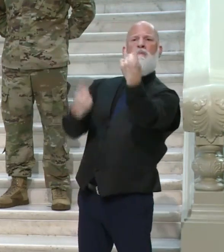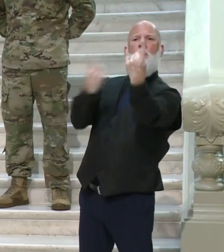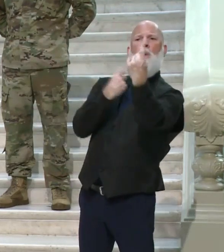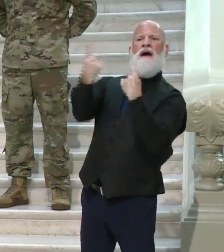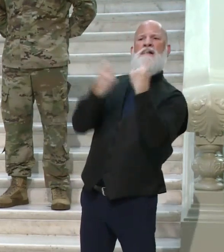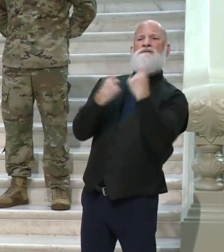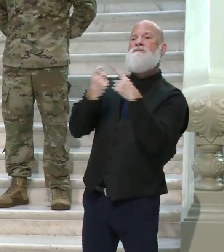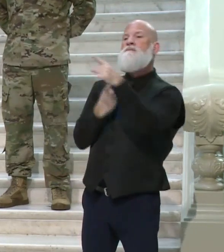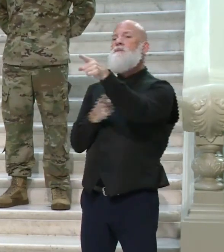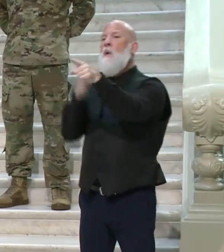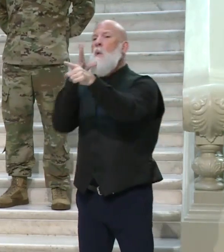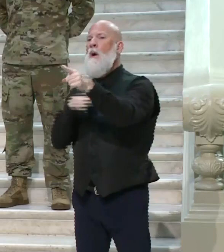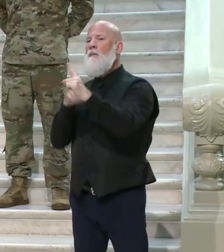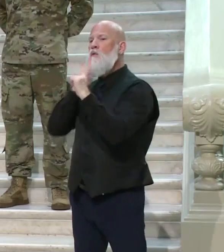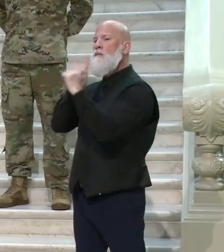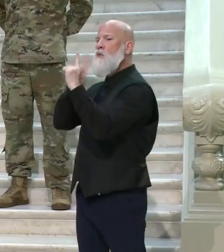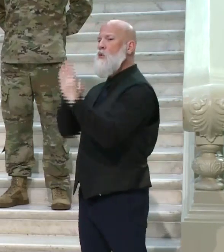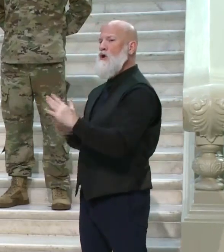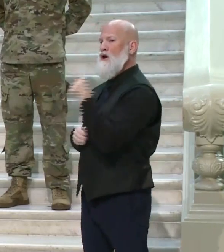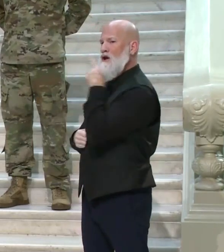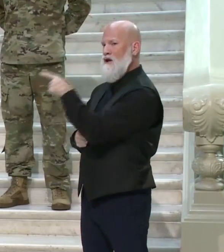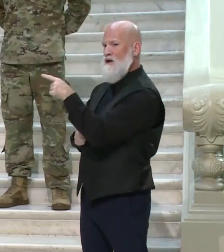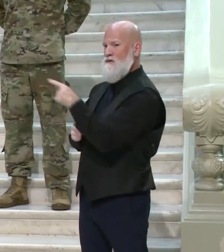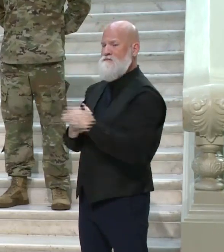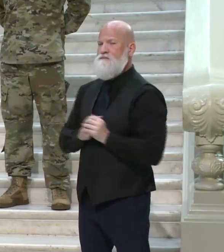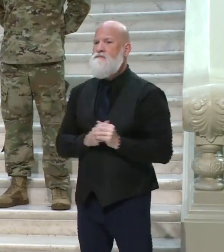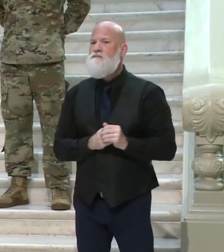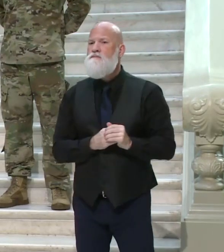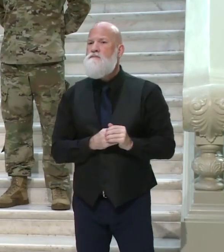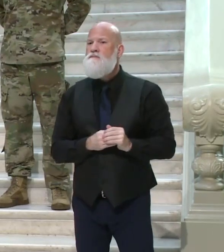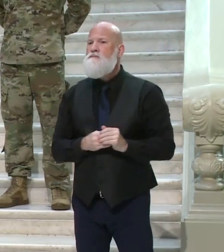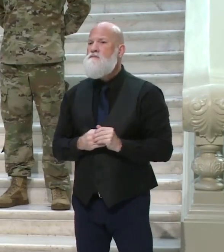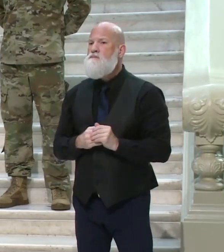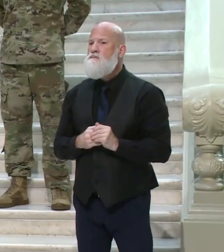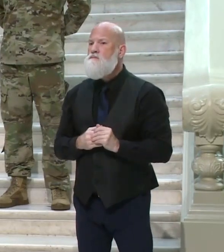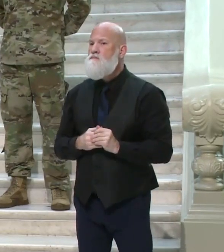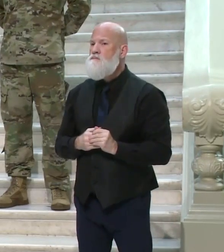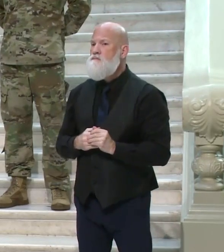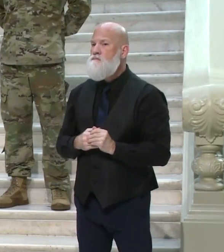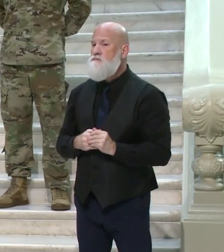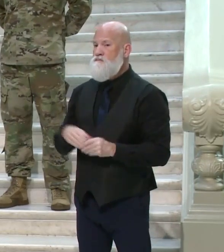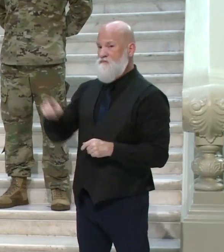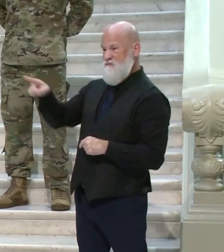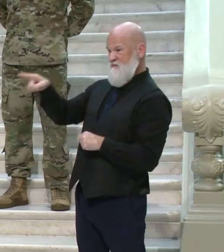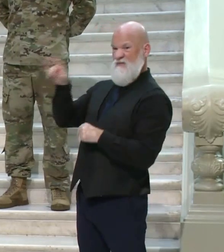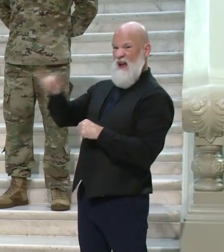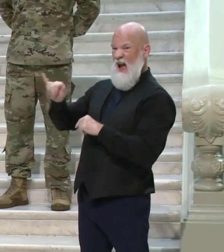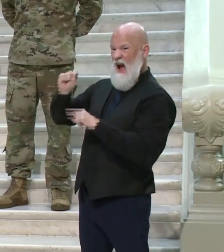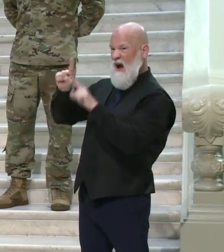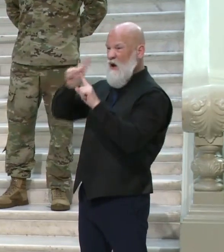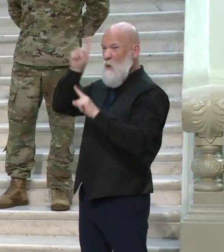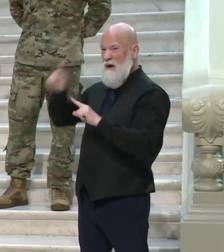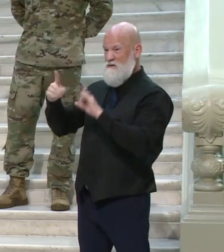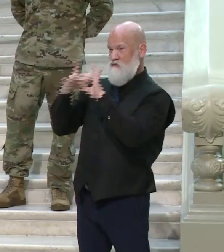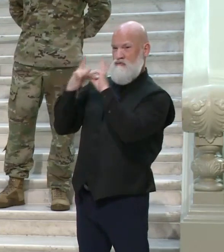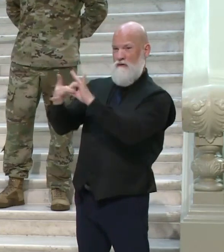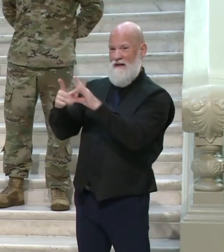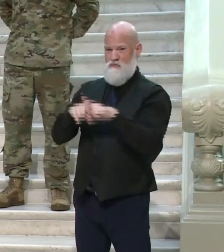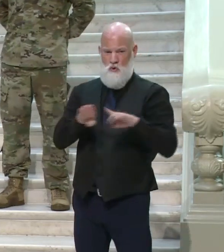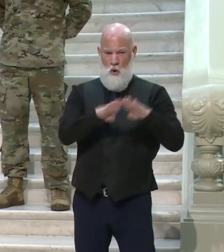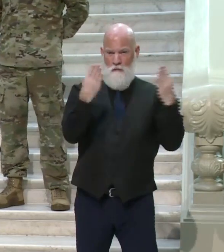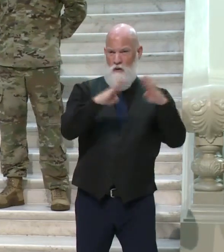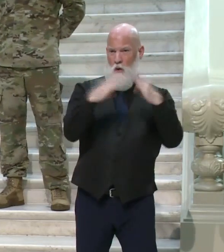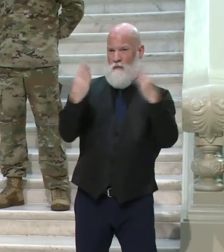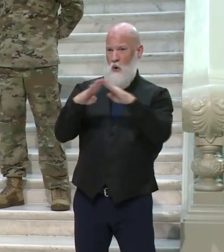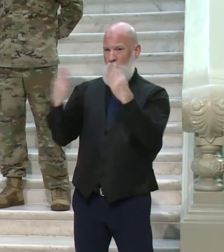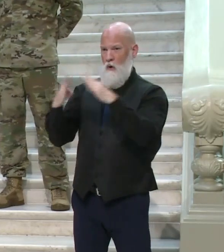Thank you so much. Blaine Alexander with NBC News. Sir, you questioned about the decision to reopen. You mentioned President Trump. Twice last week, the